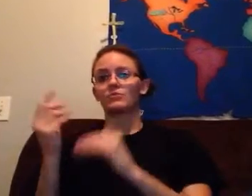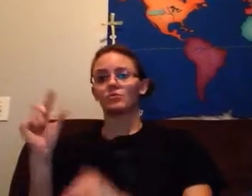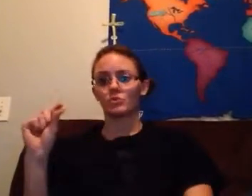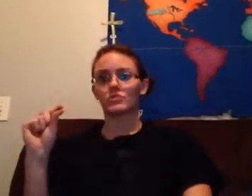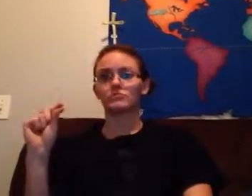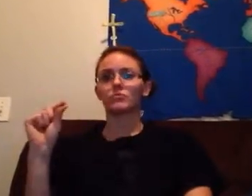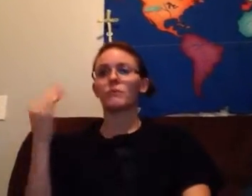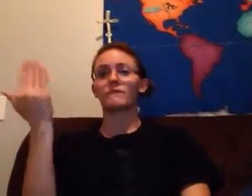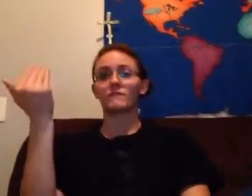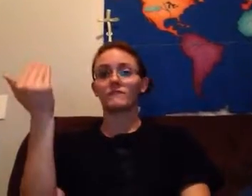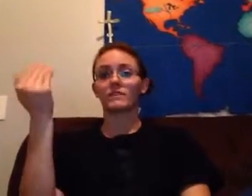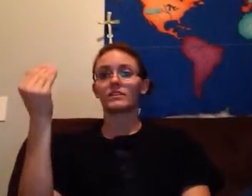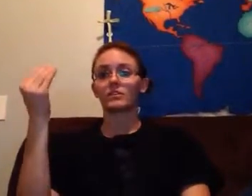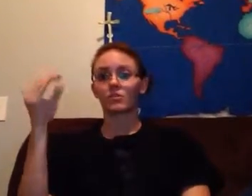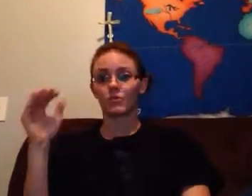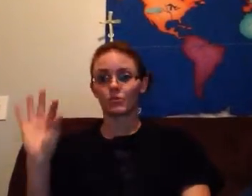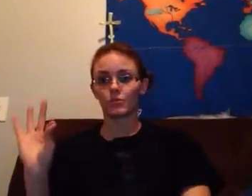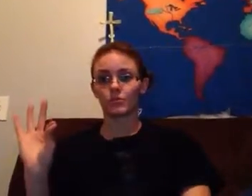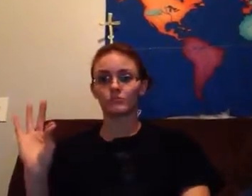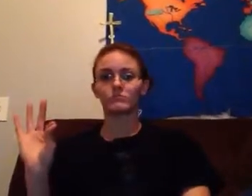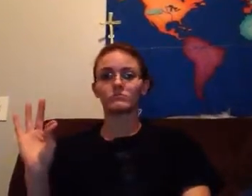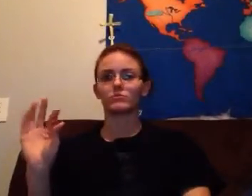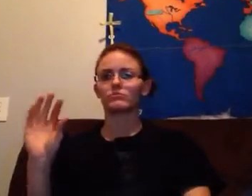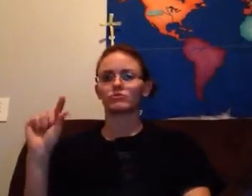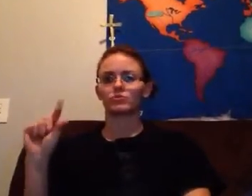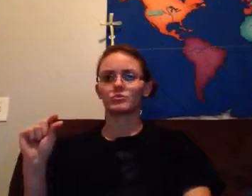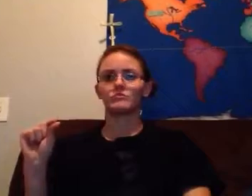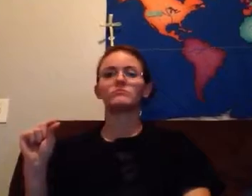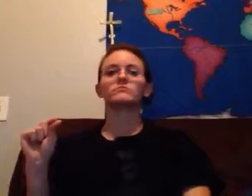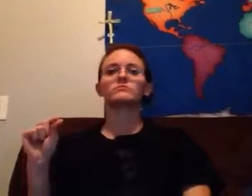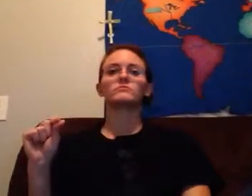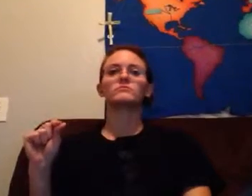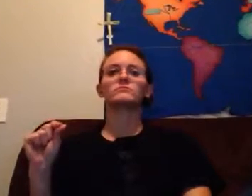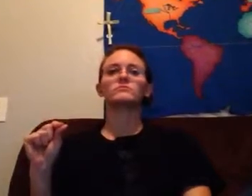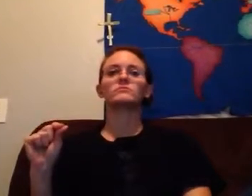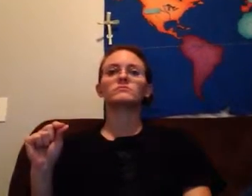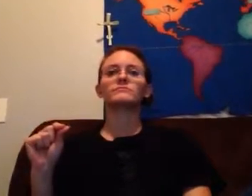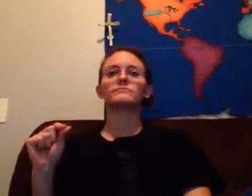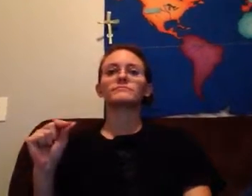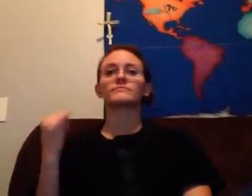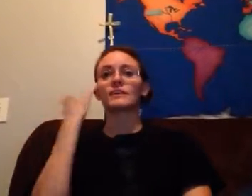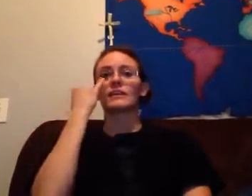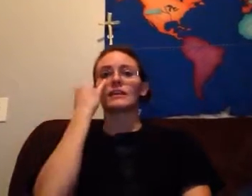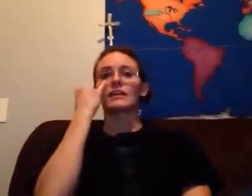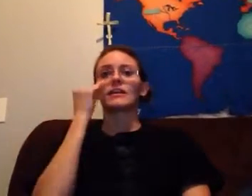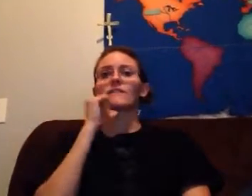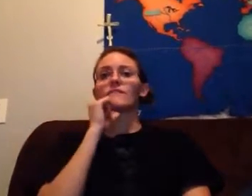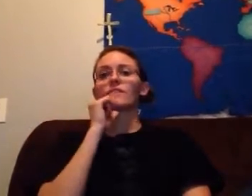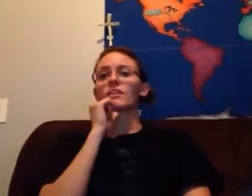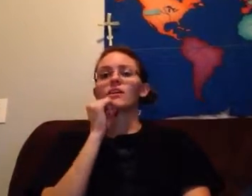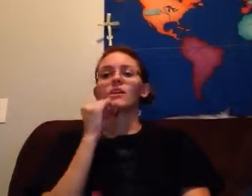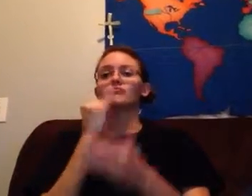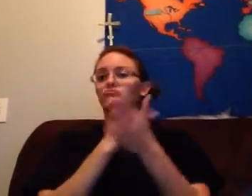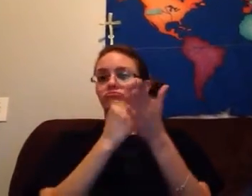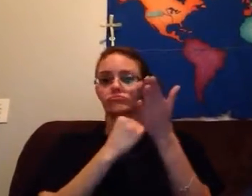ways you can work on equivalent fractions. Just remember, if you're doing it without the pictures, whatever you do to the top number, you have to do to the bottom number. You can see I've